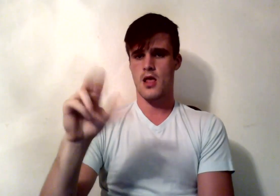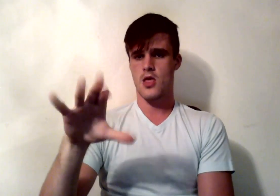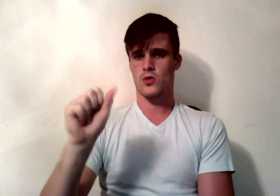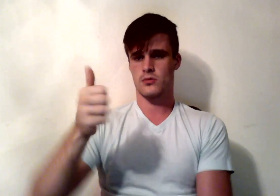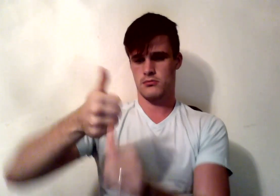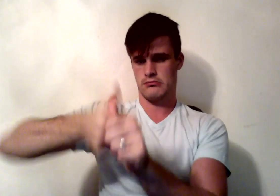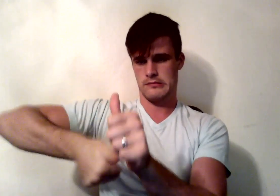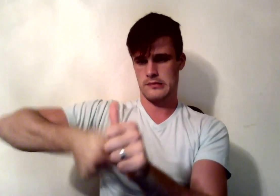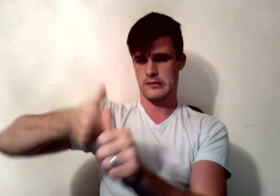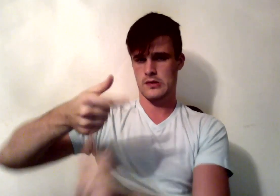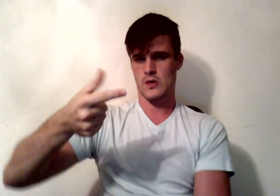This you healthy diet